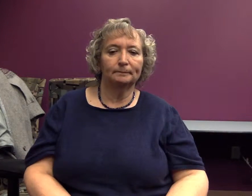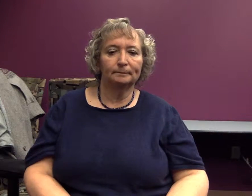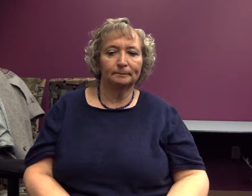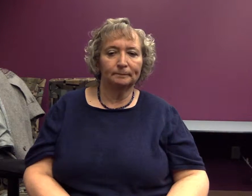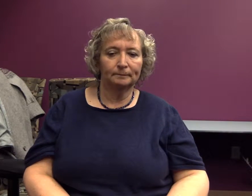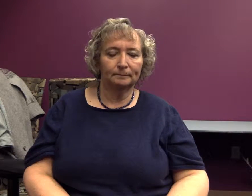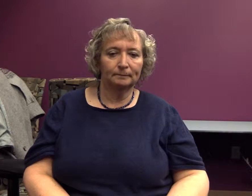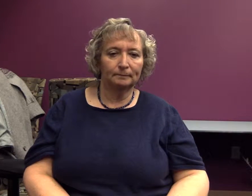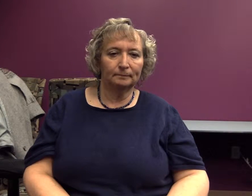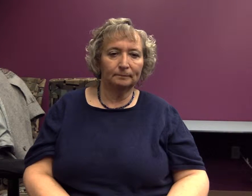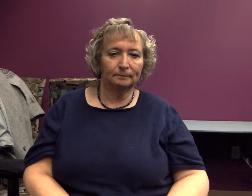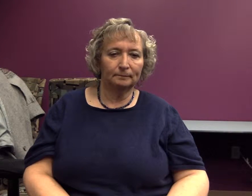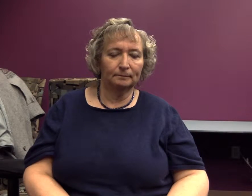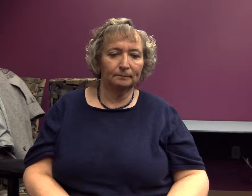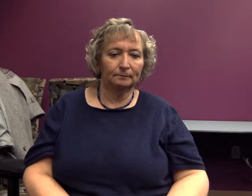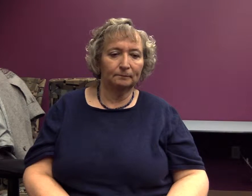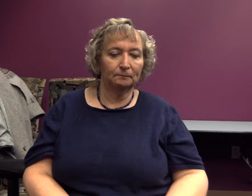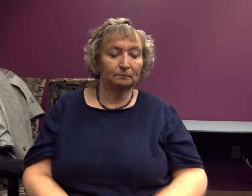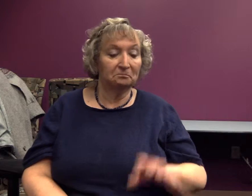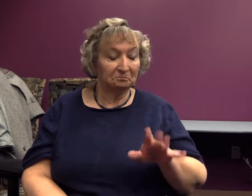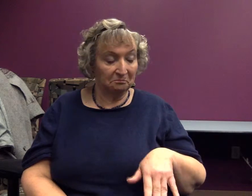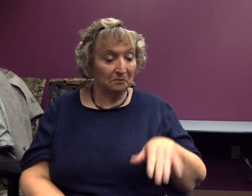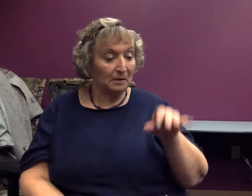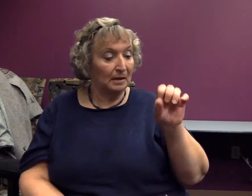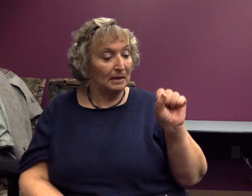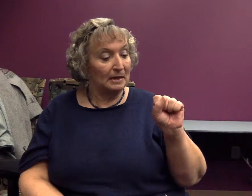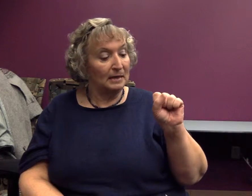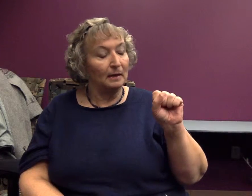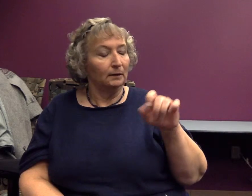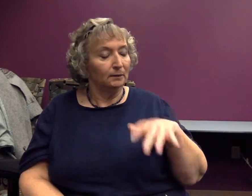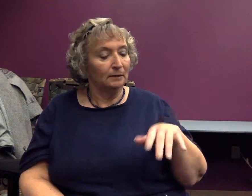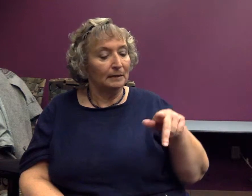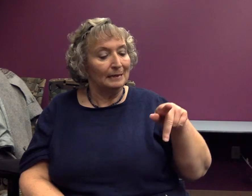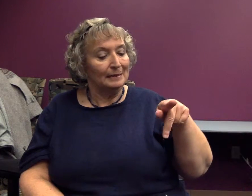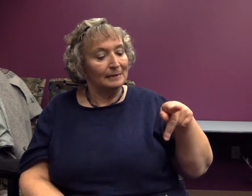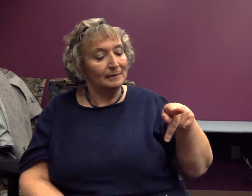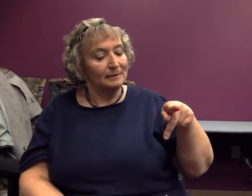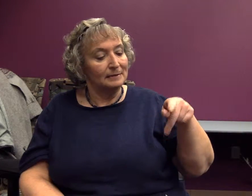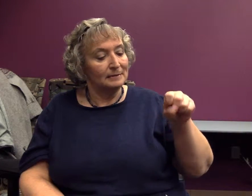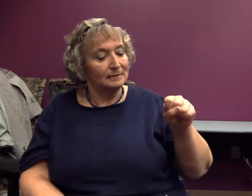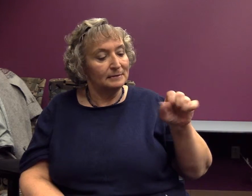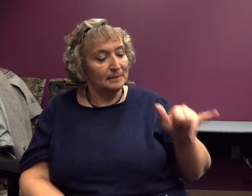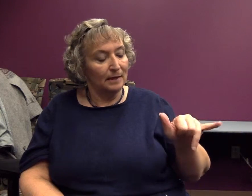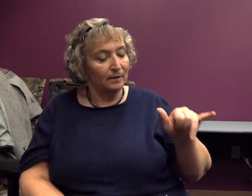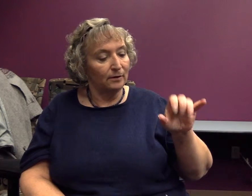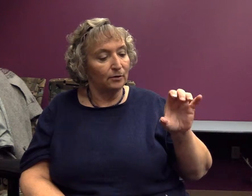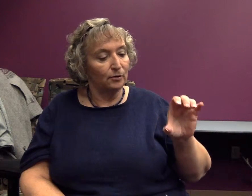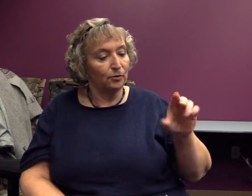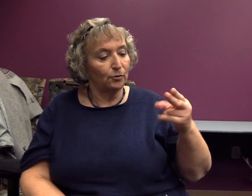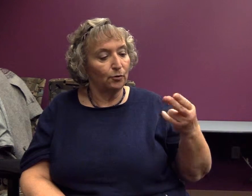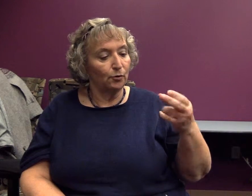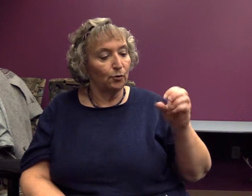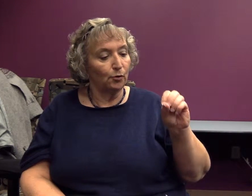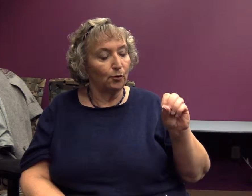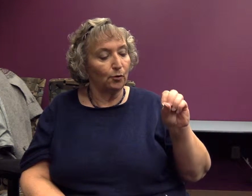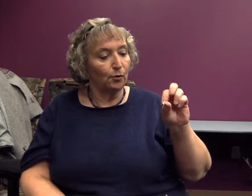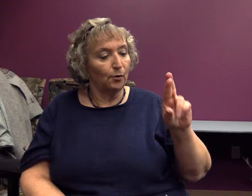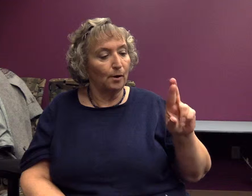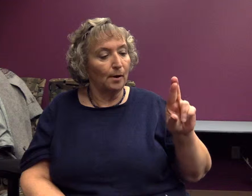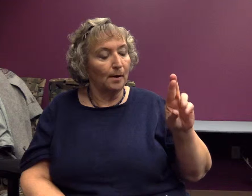Here we go. Psychrometer. That's what I just showed you. Tool used to measure relative humidity. It's composed of a